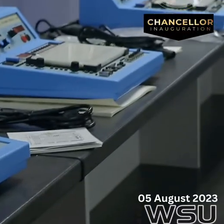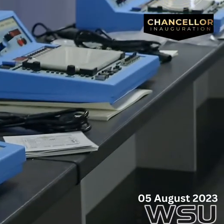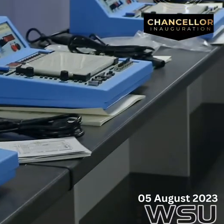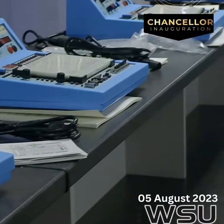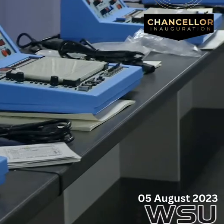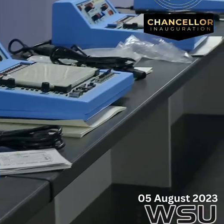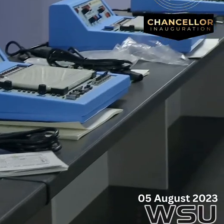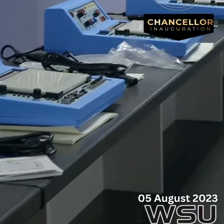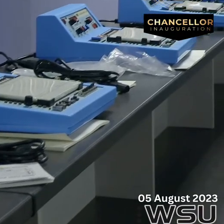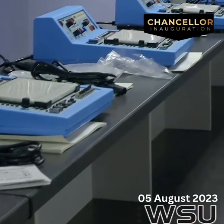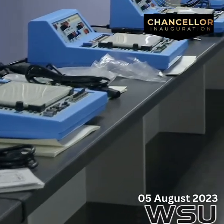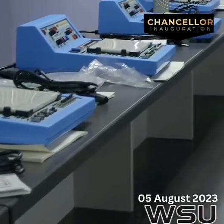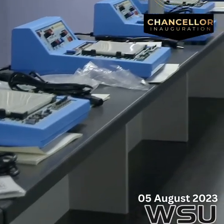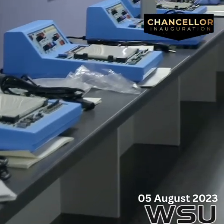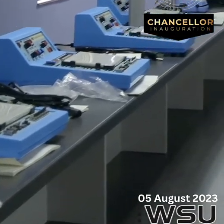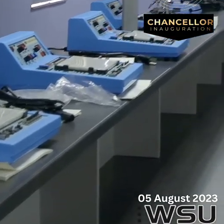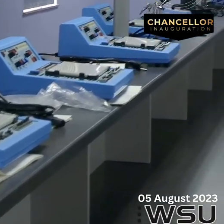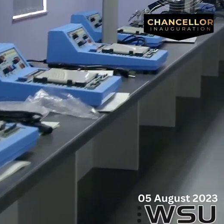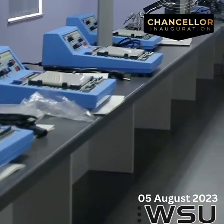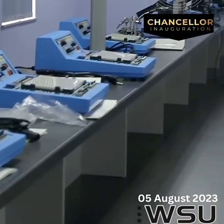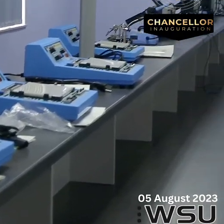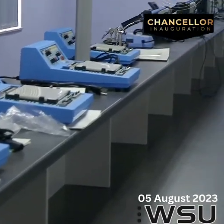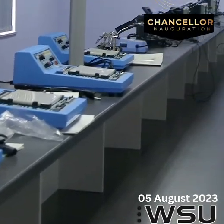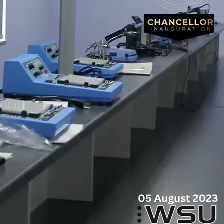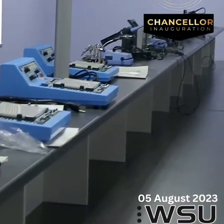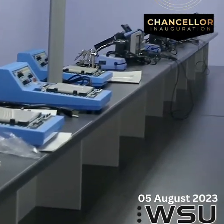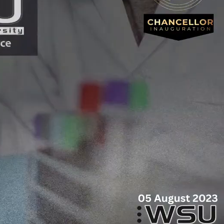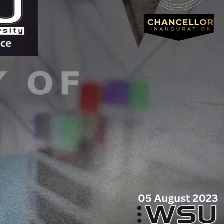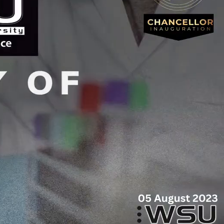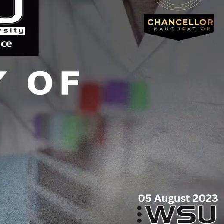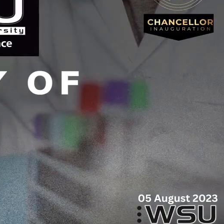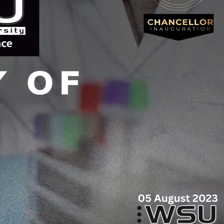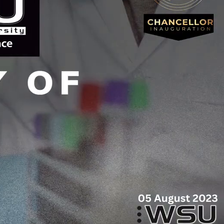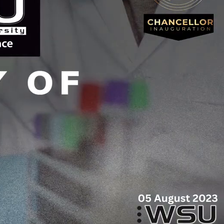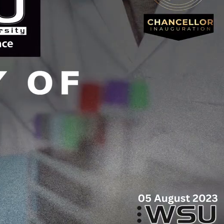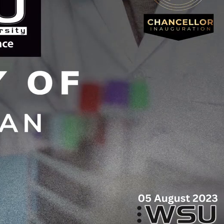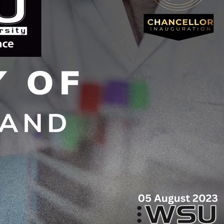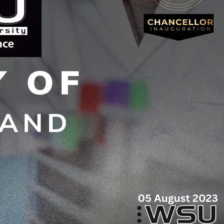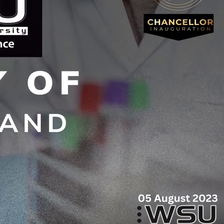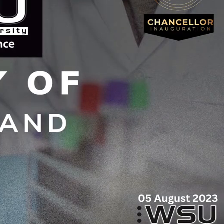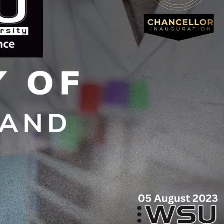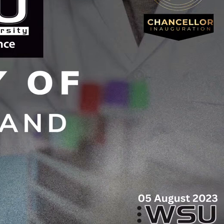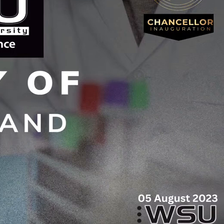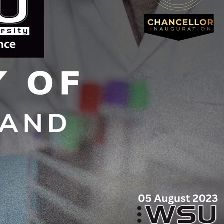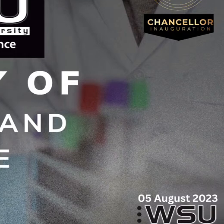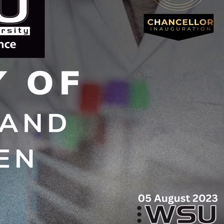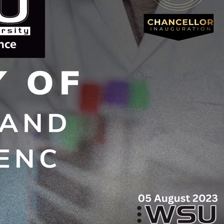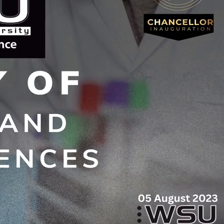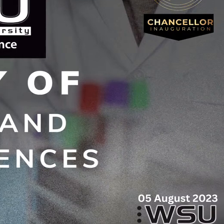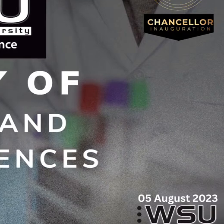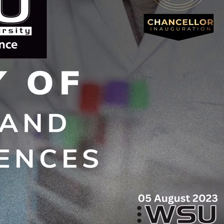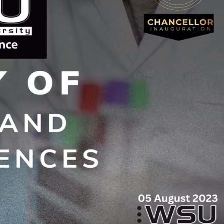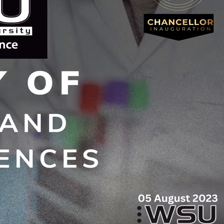its academic offering to 7 faculties, namely Faculty of Medicine and Health